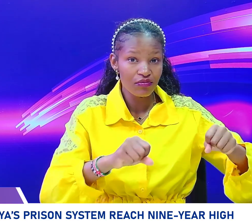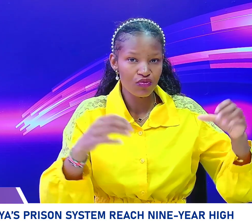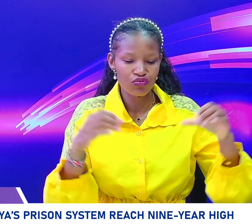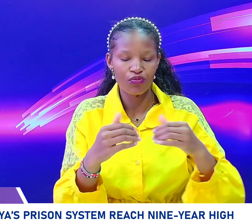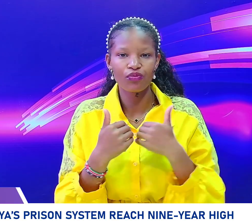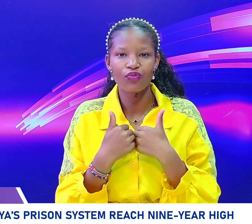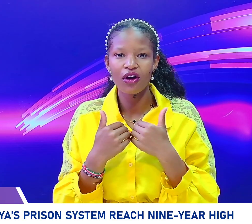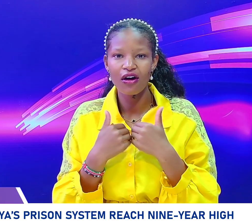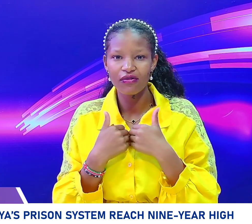On other news,